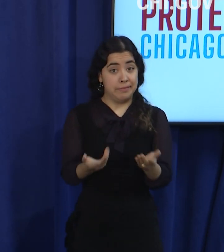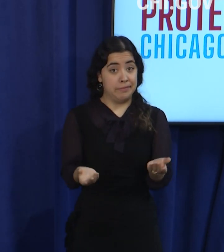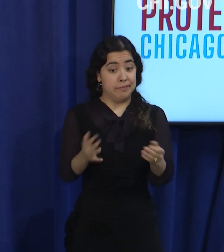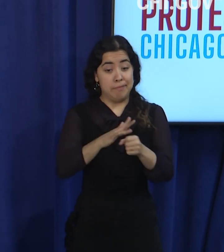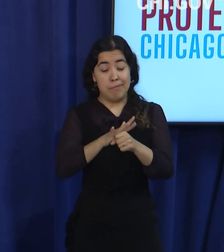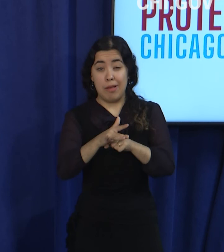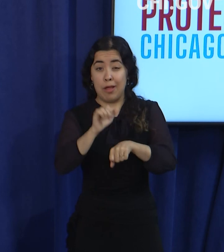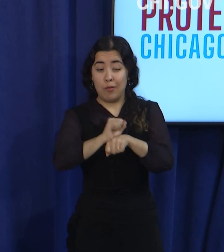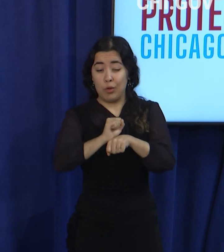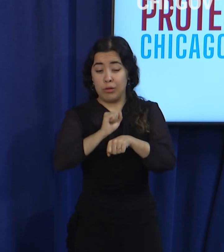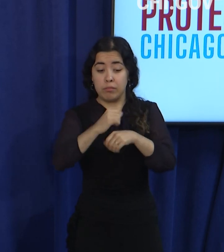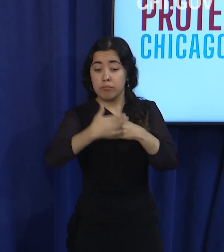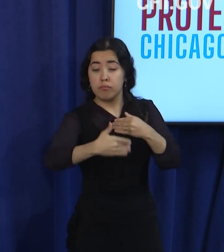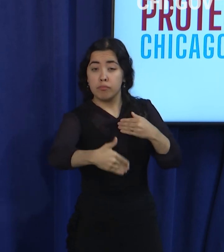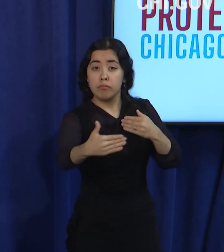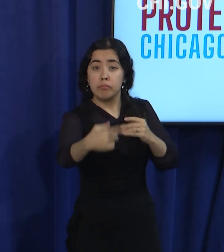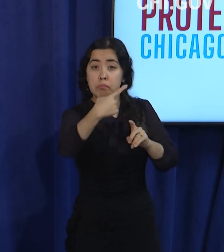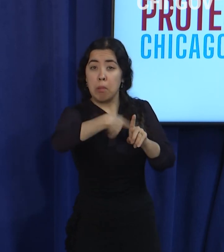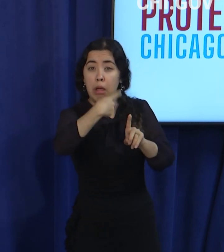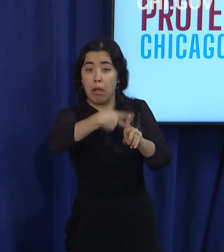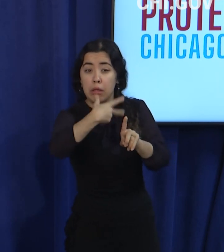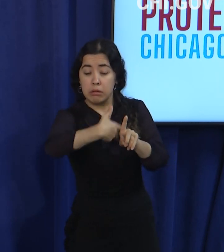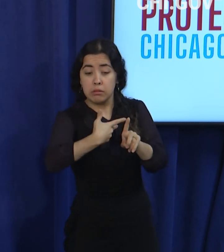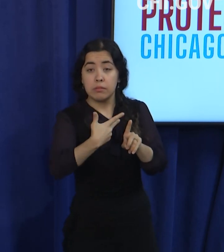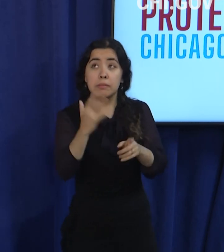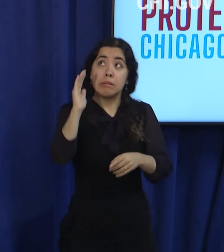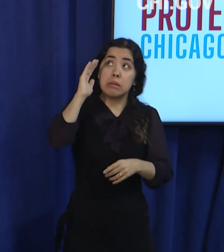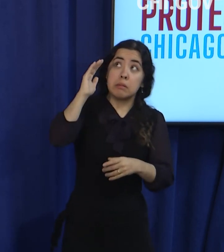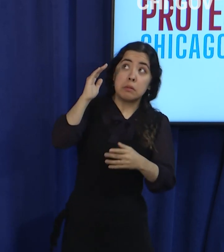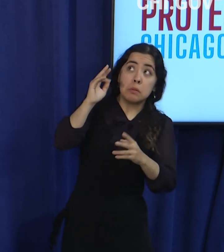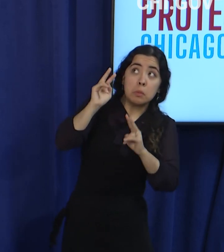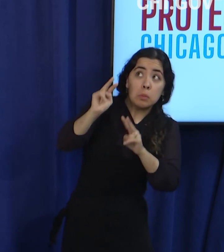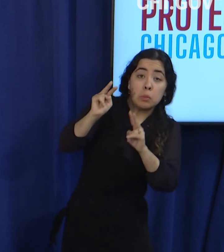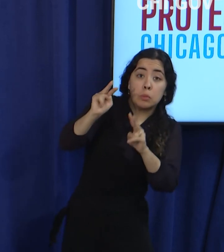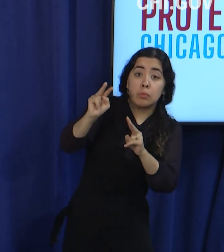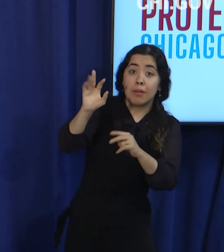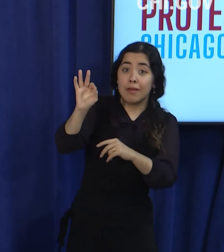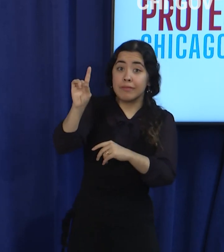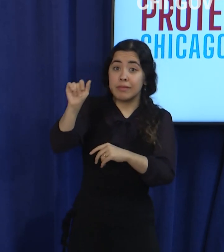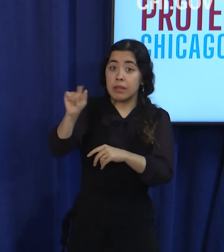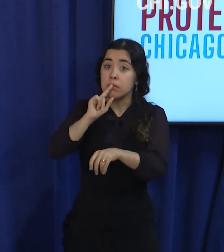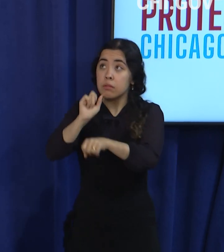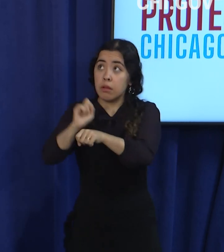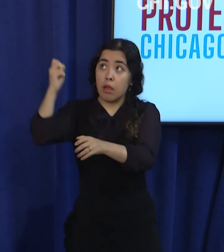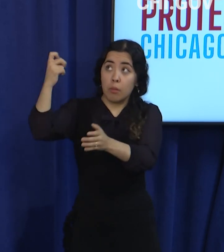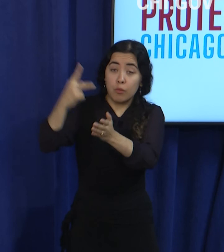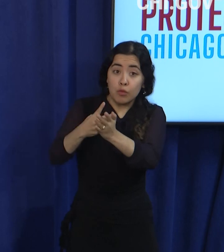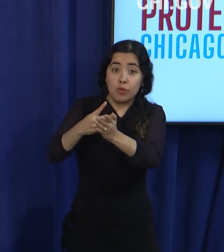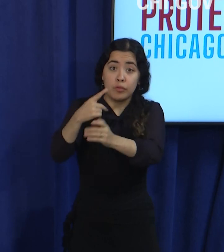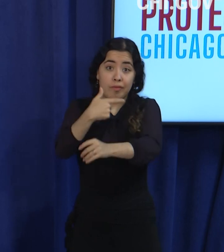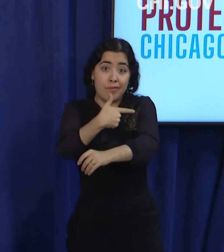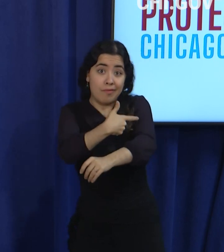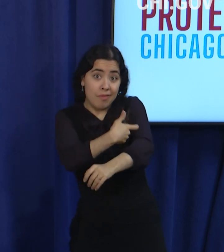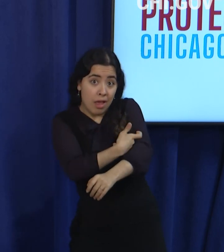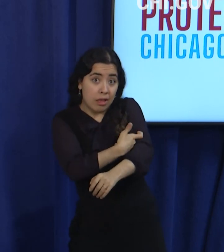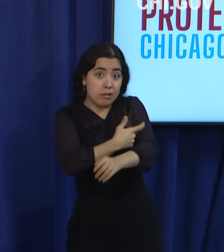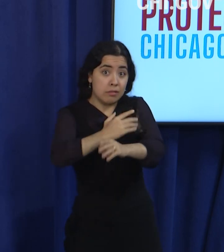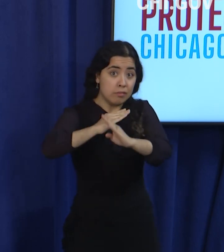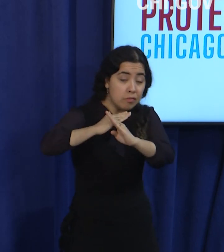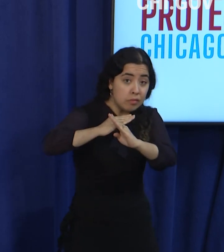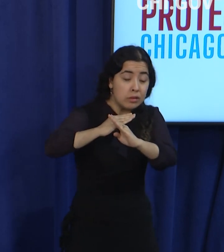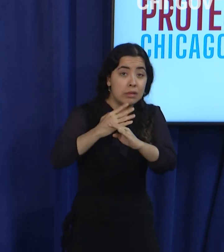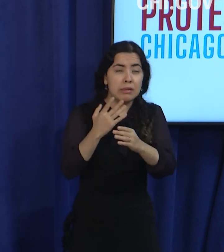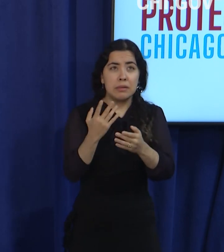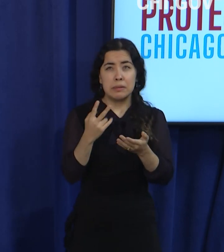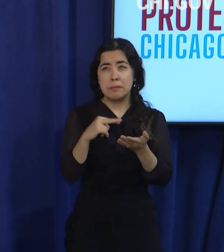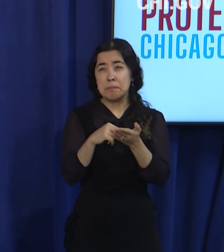that's really assuming that there is FDA approval for one or more of these vaccines. We're talking, deep into